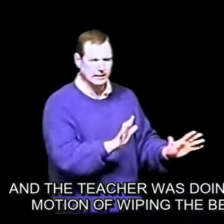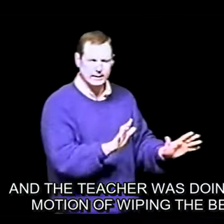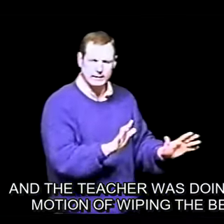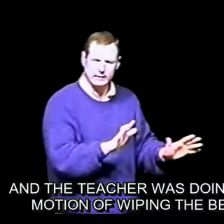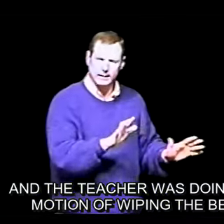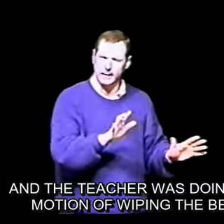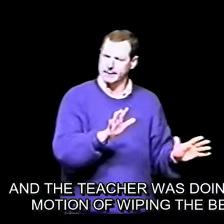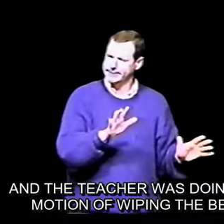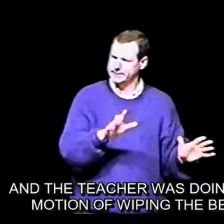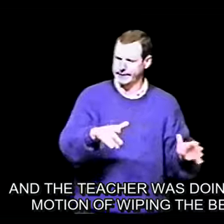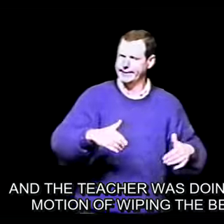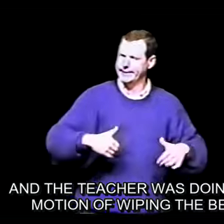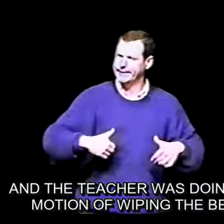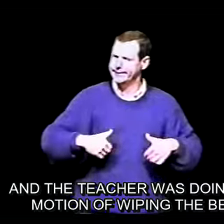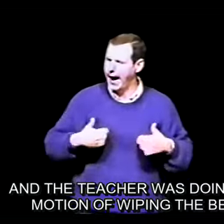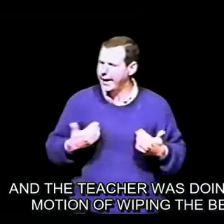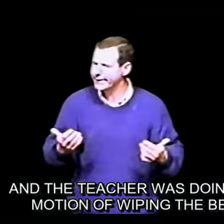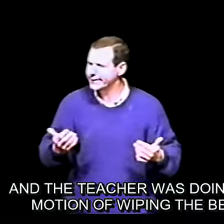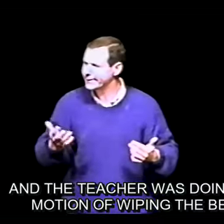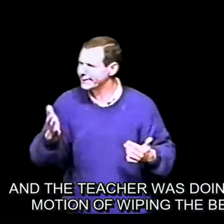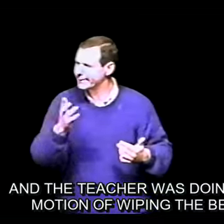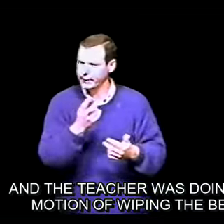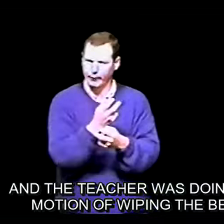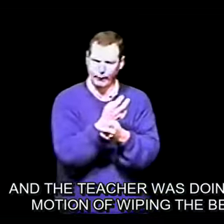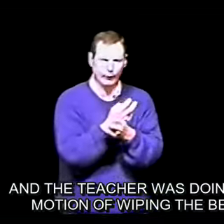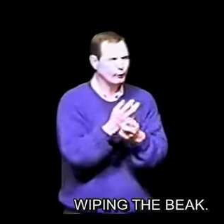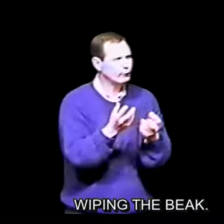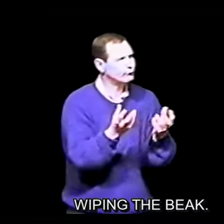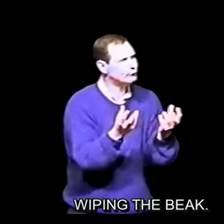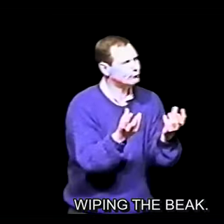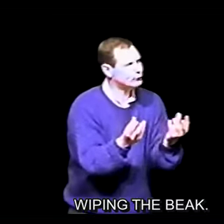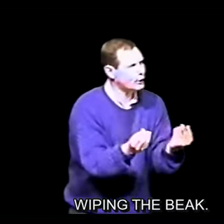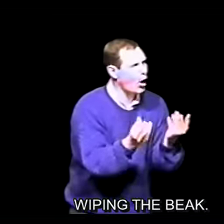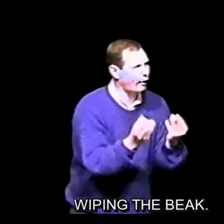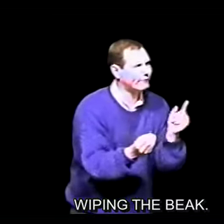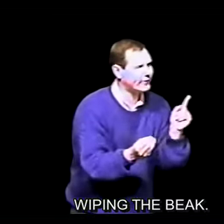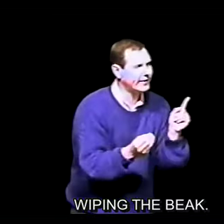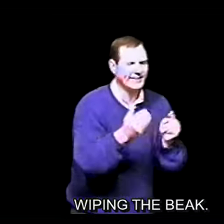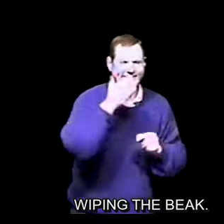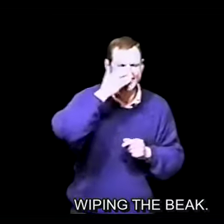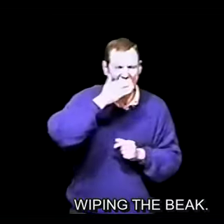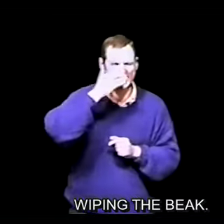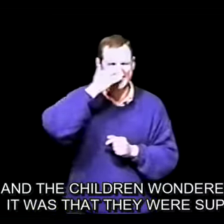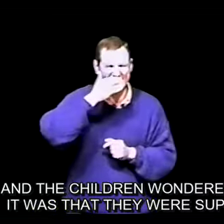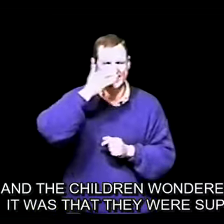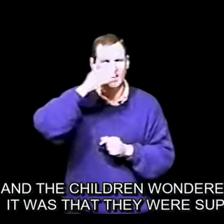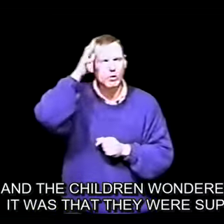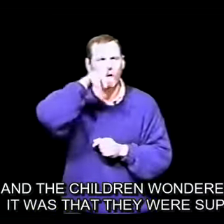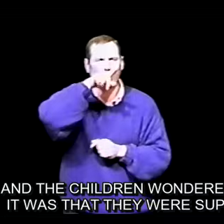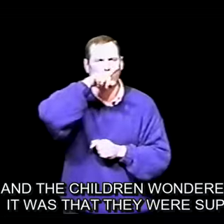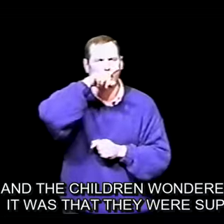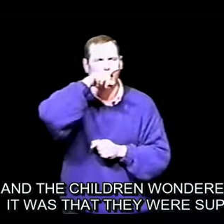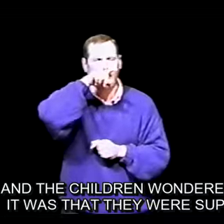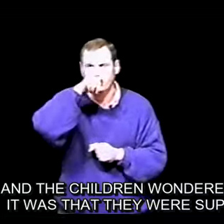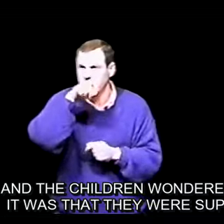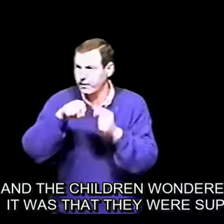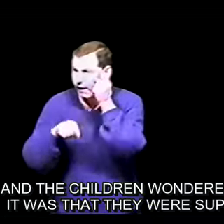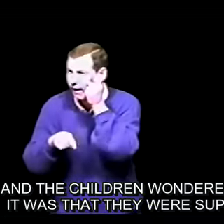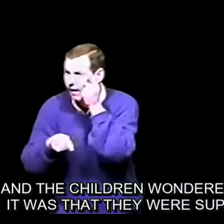of wiping the beak, wiping the beak. And the children wondered